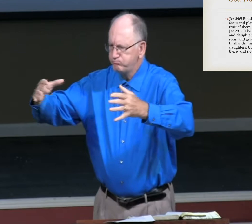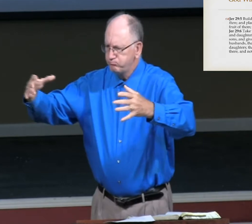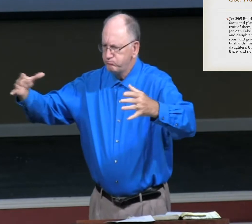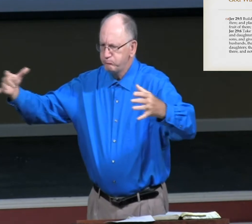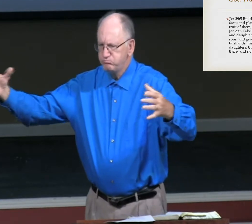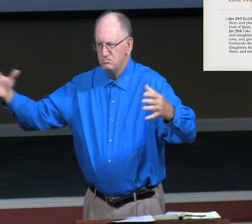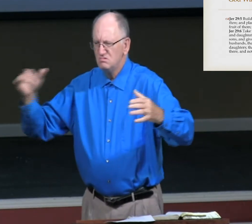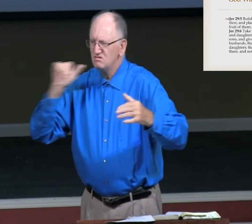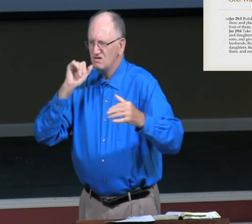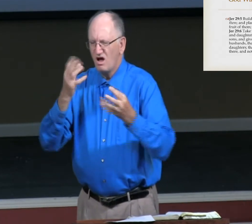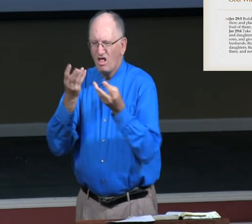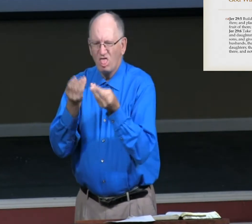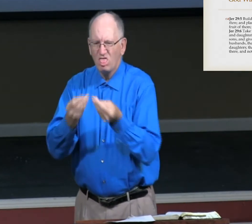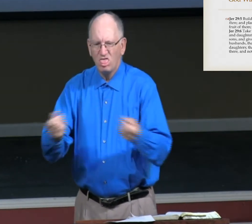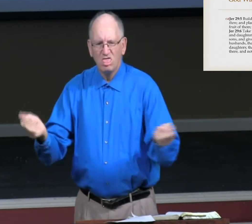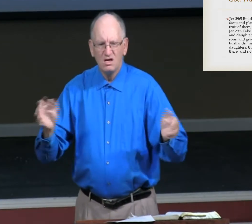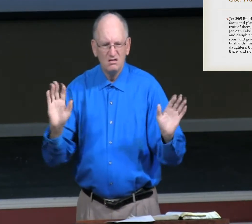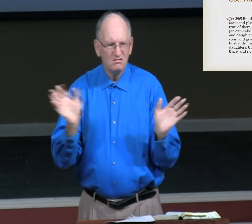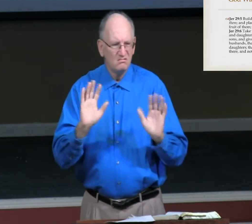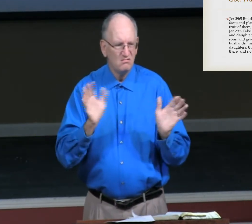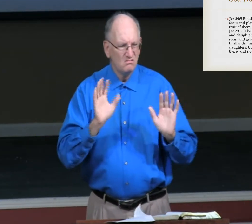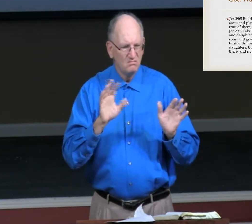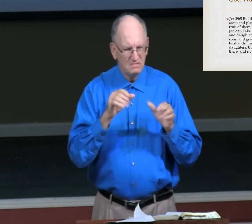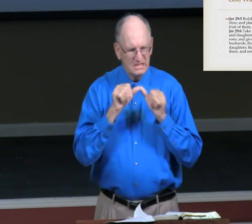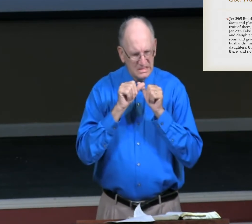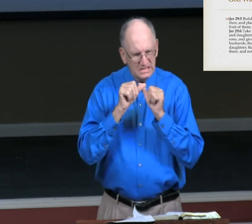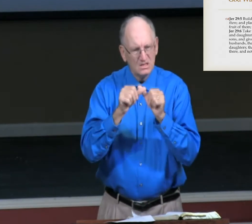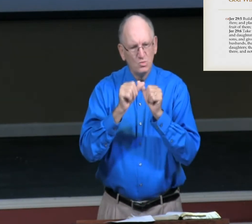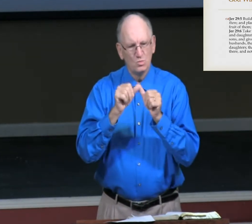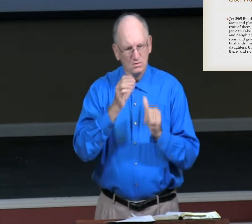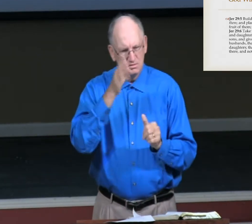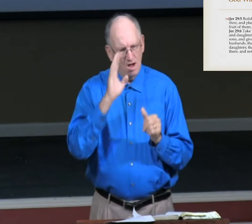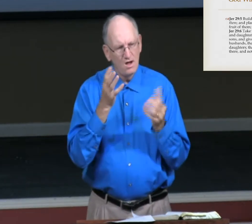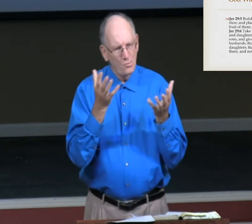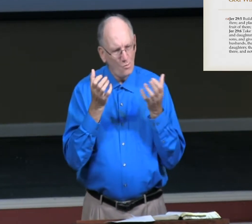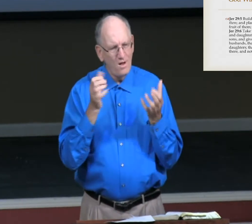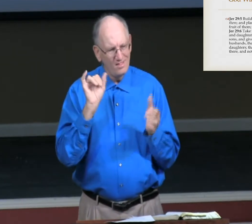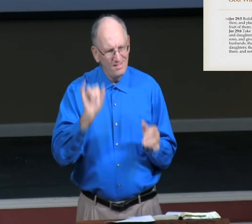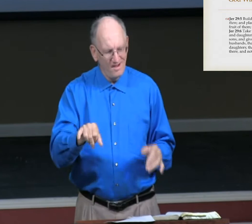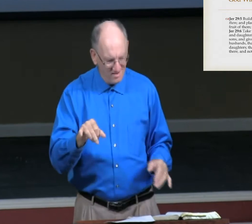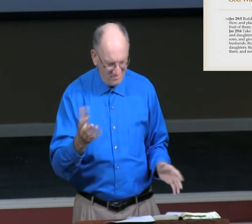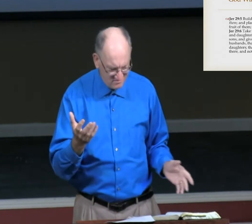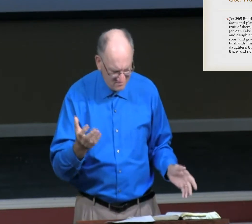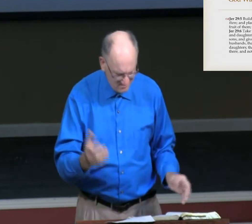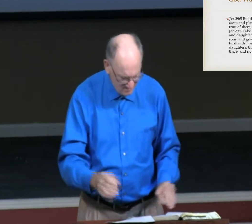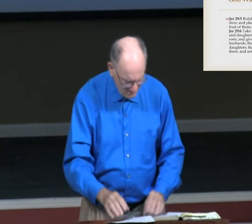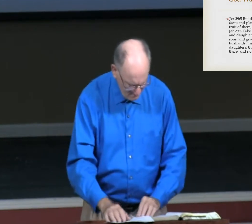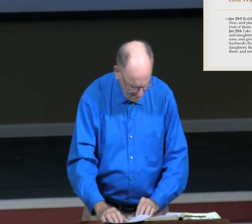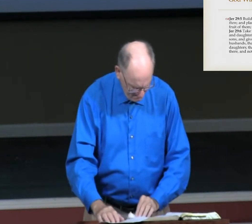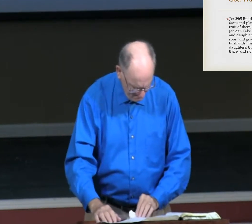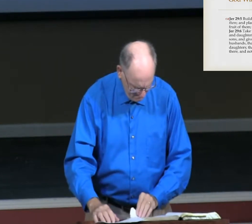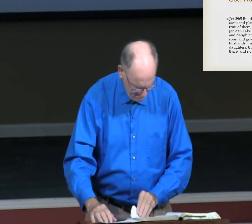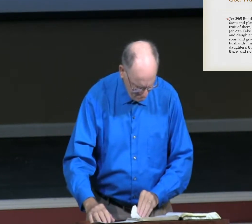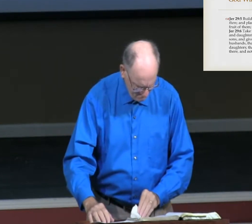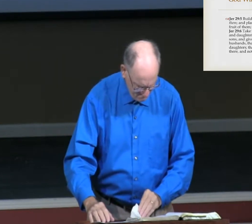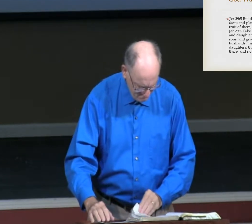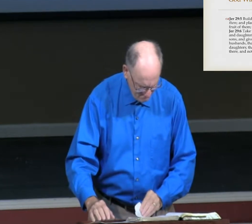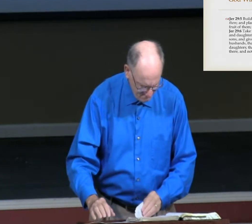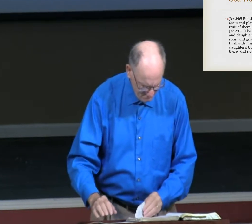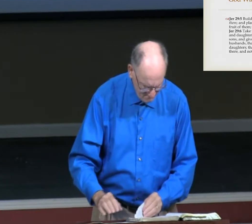children. Don't diminish. Keep going. God wants that.